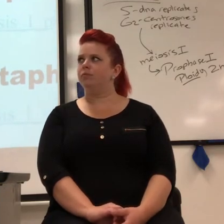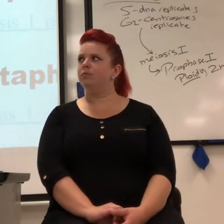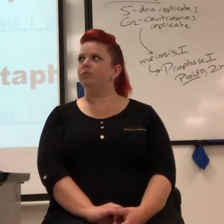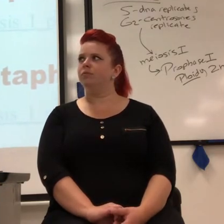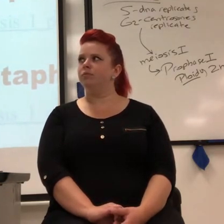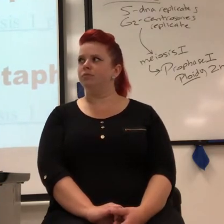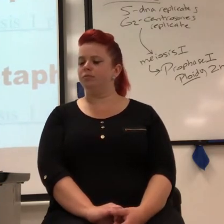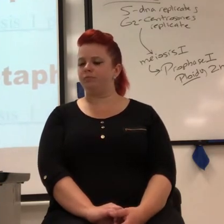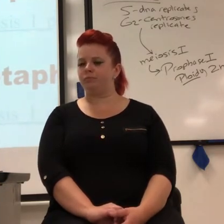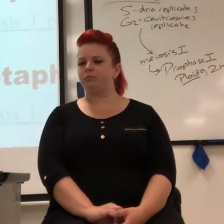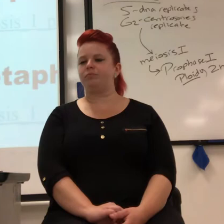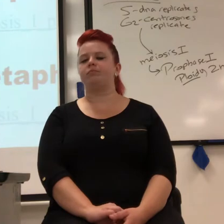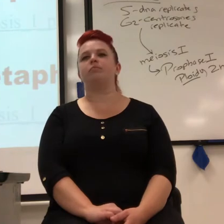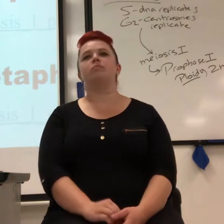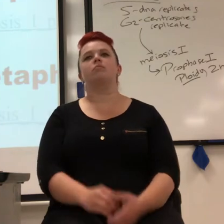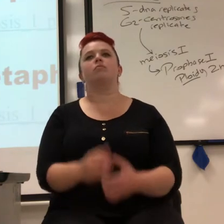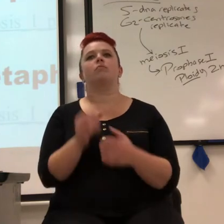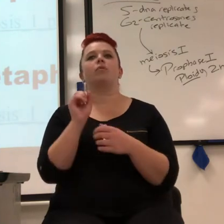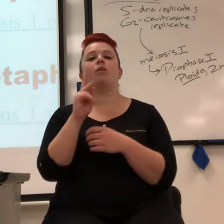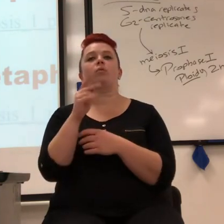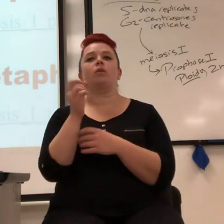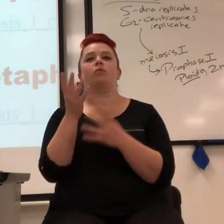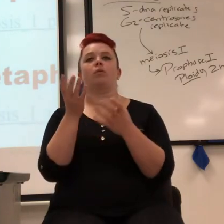Okay, I wanted to show you,